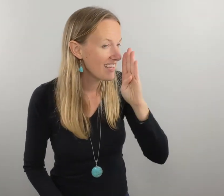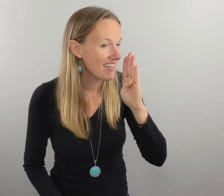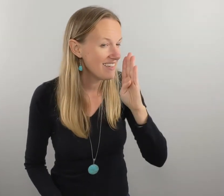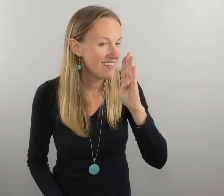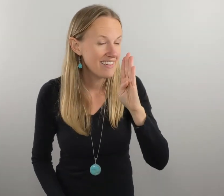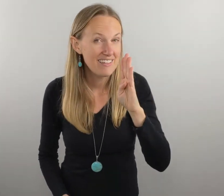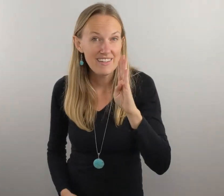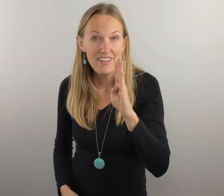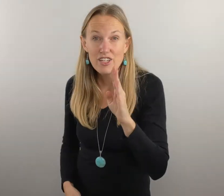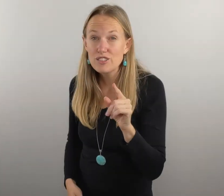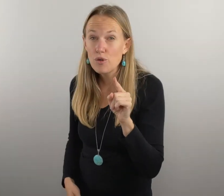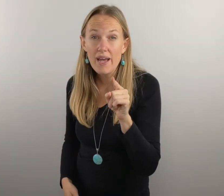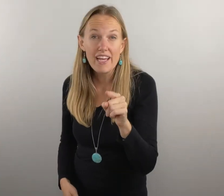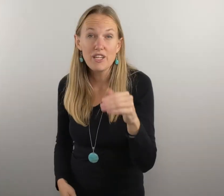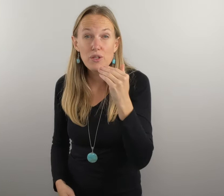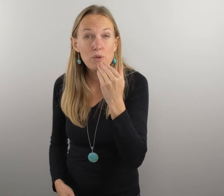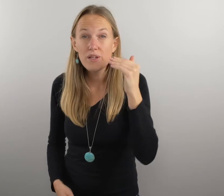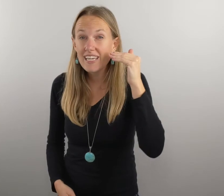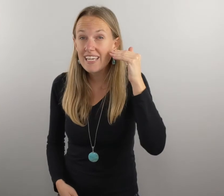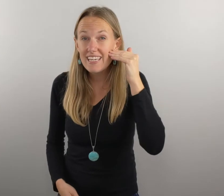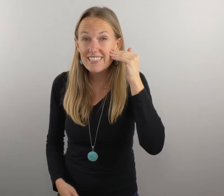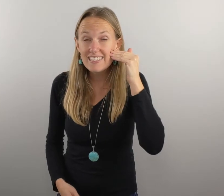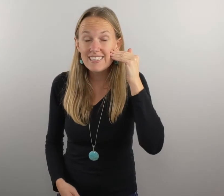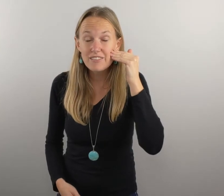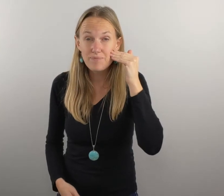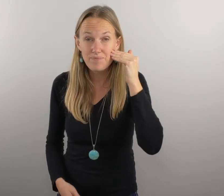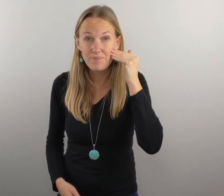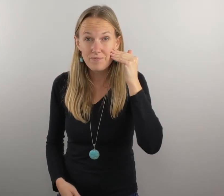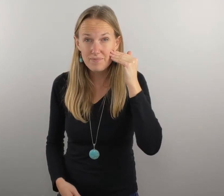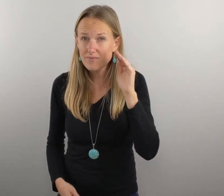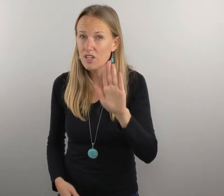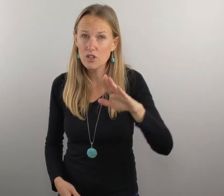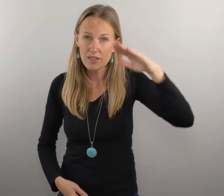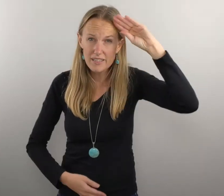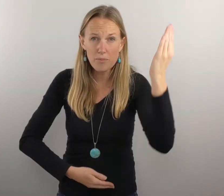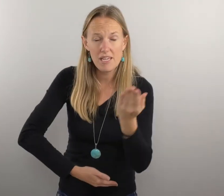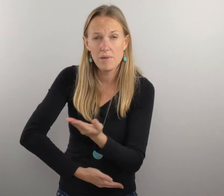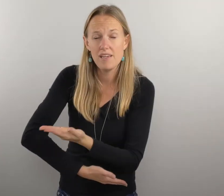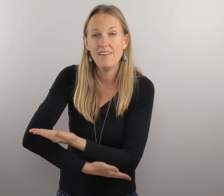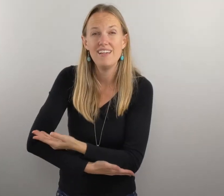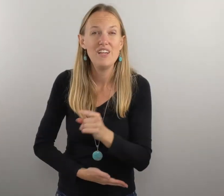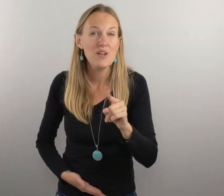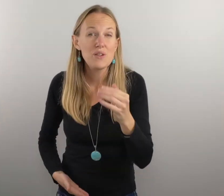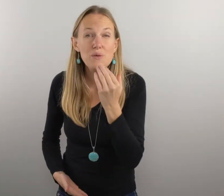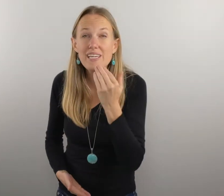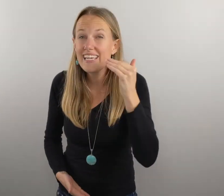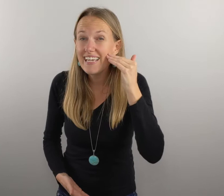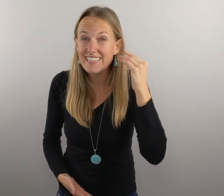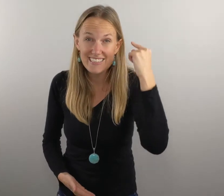Okay? So when you kiss your little baby, you kiss